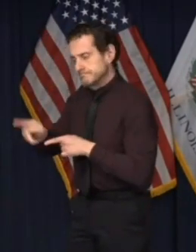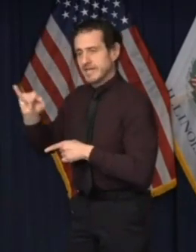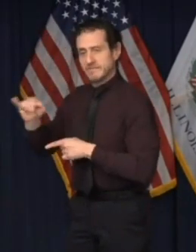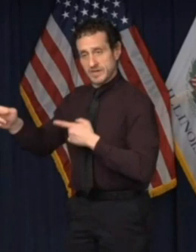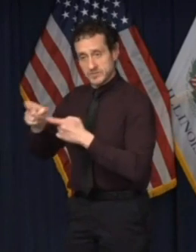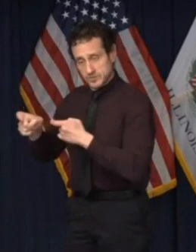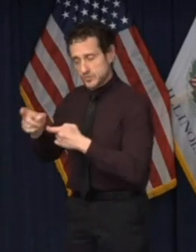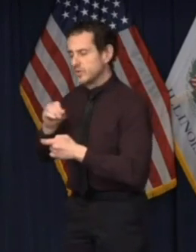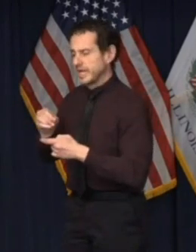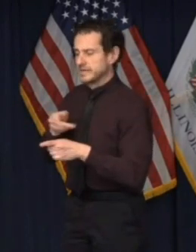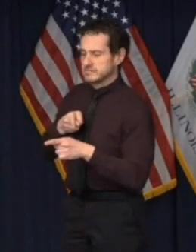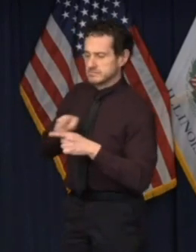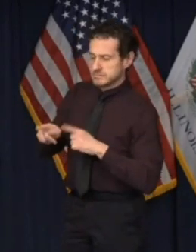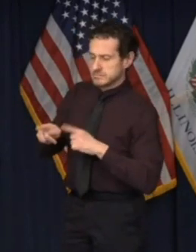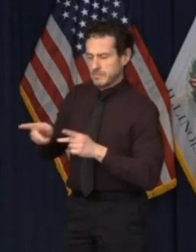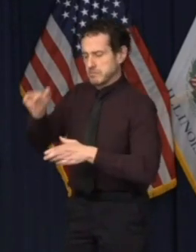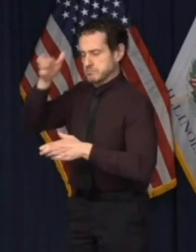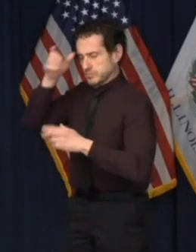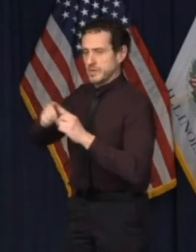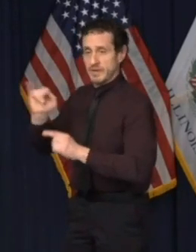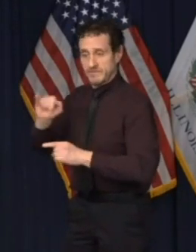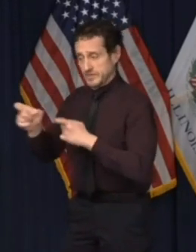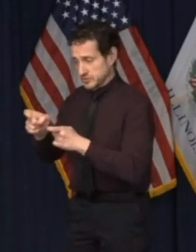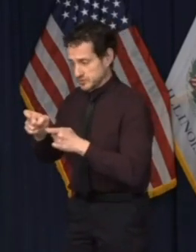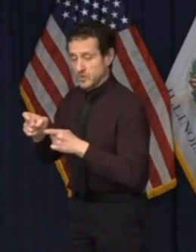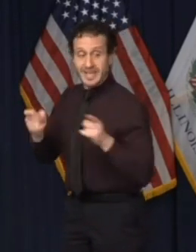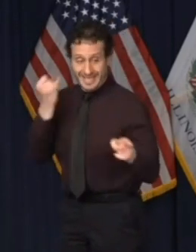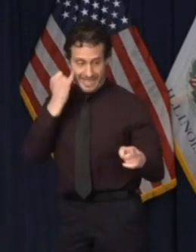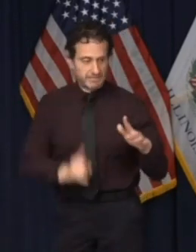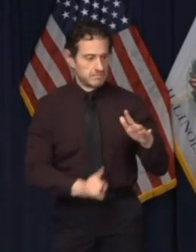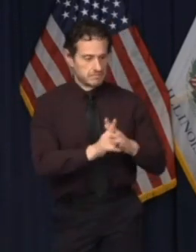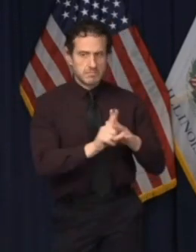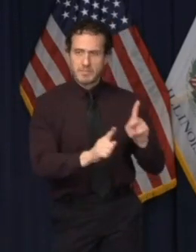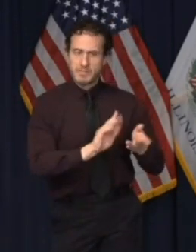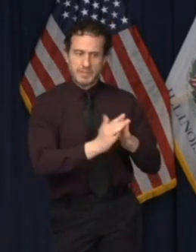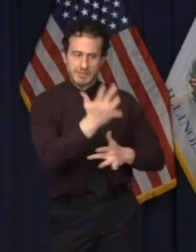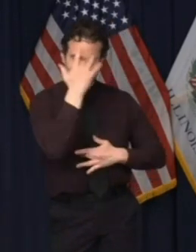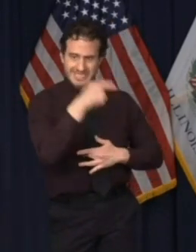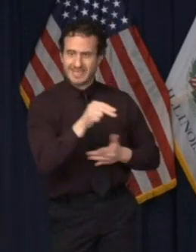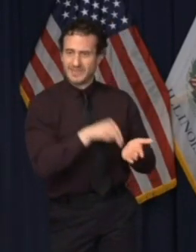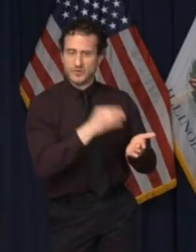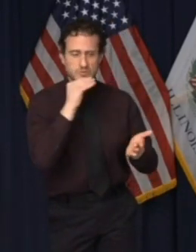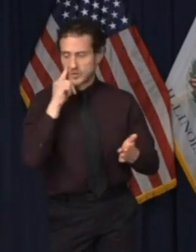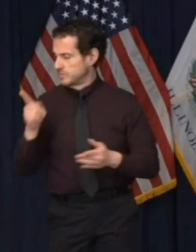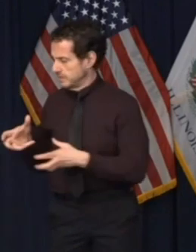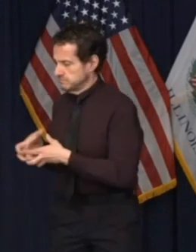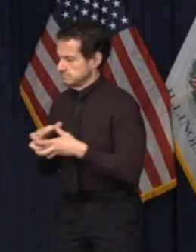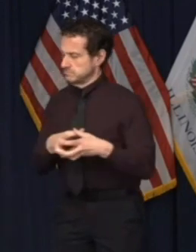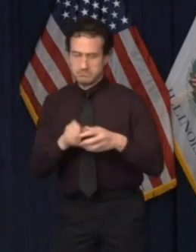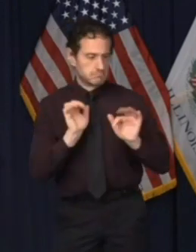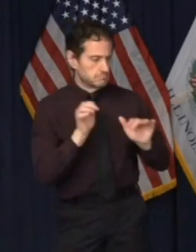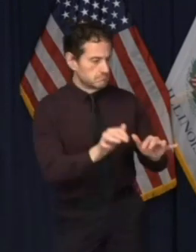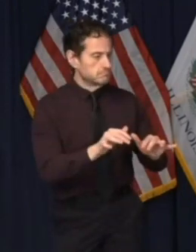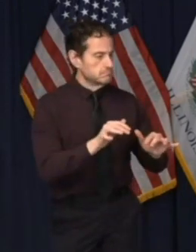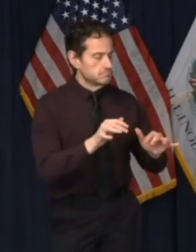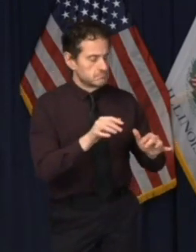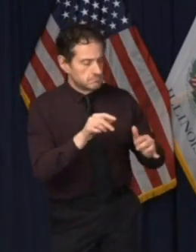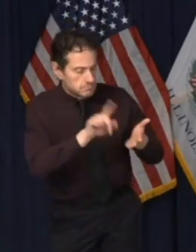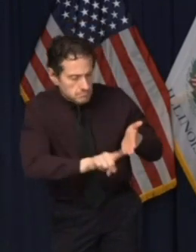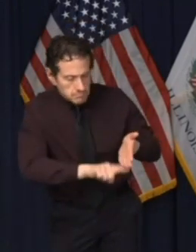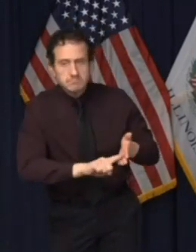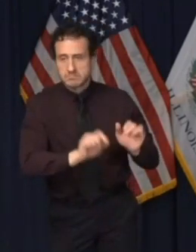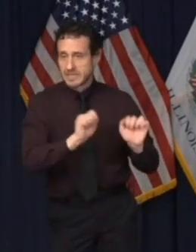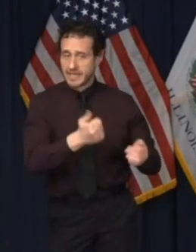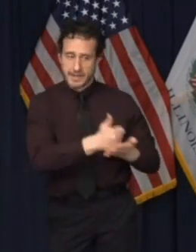deployed. We also have enhanced engagement as another part of our plan. And